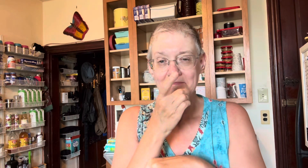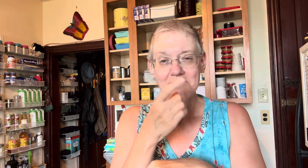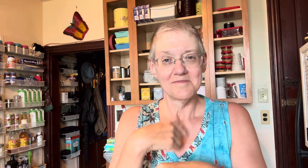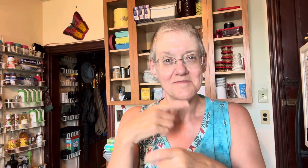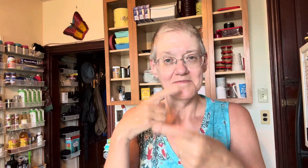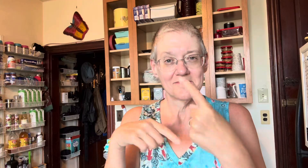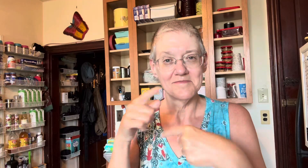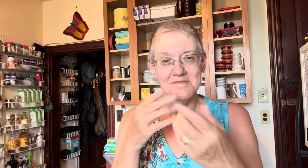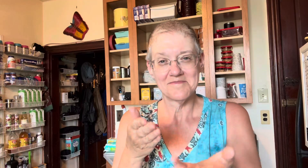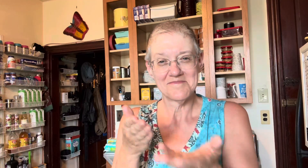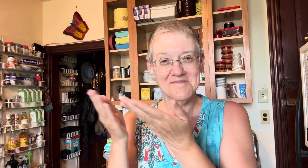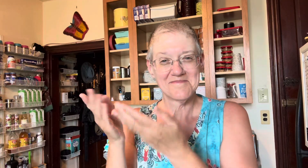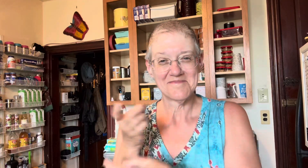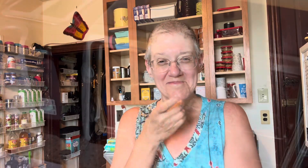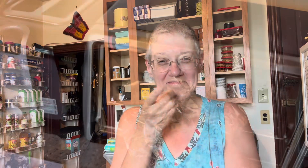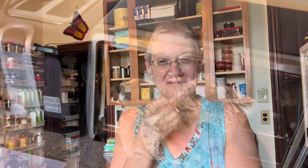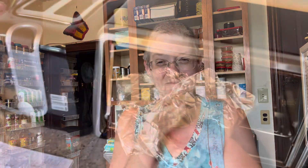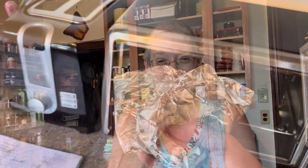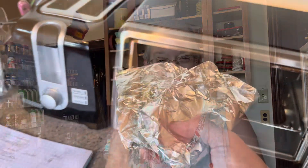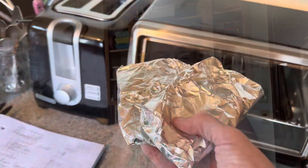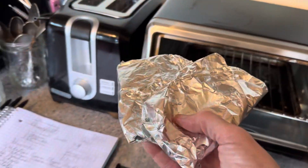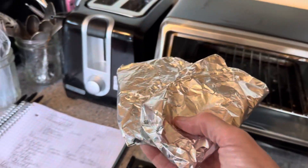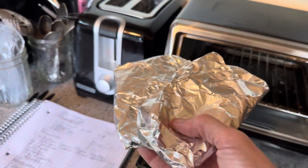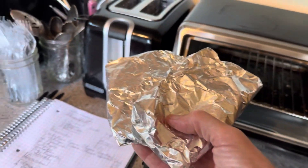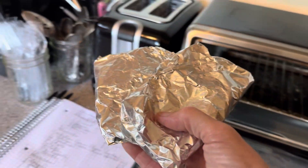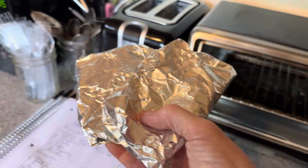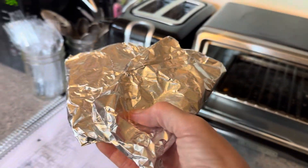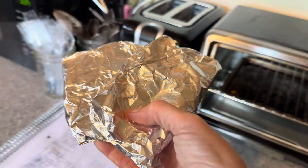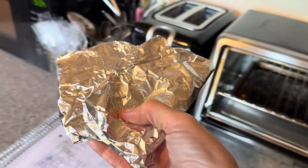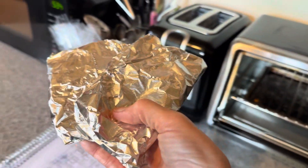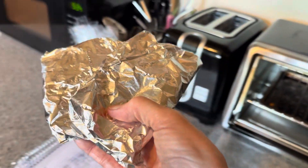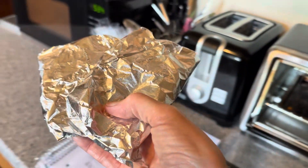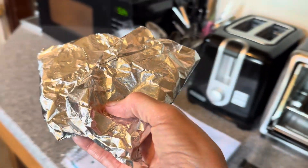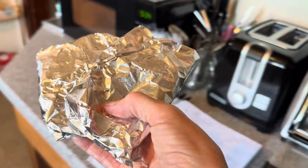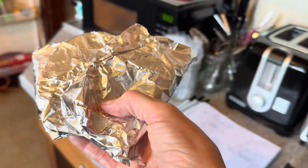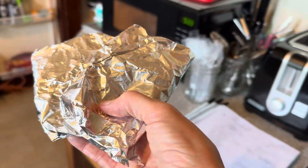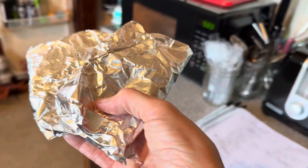Okay, let's warn Dale that I'm coming and bringing his dinner.